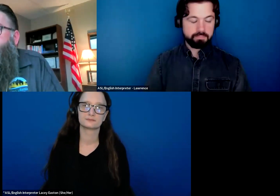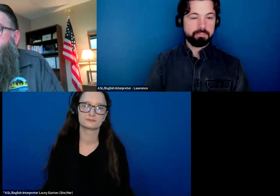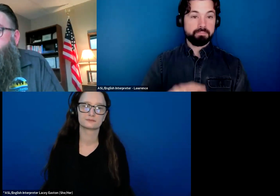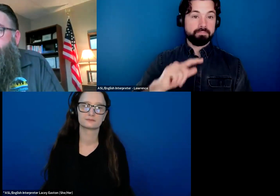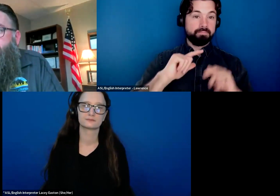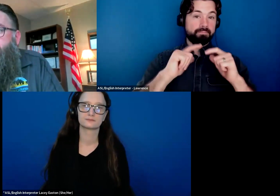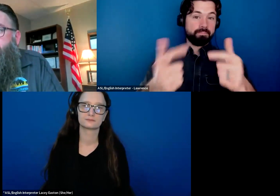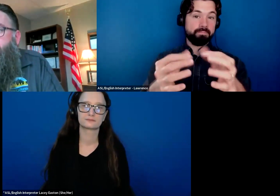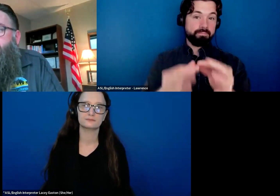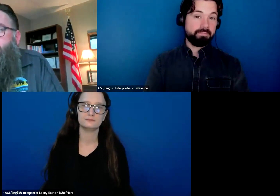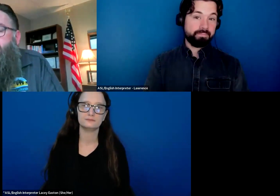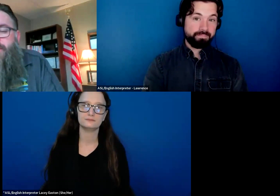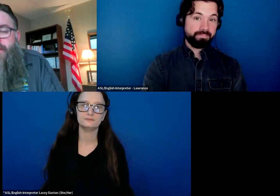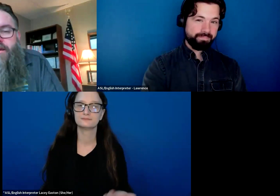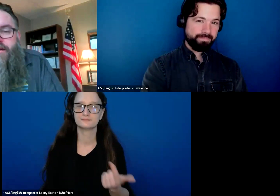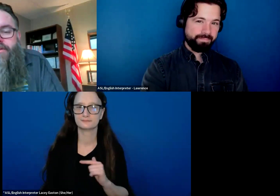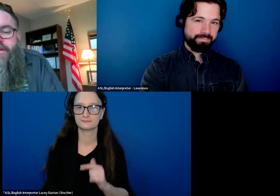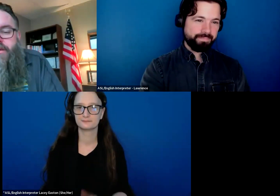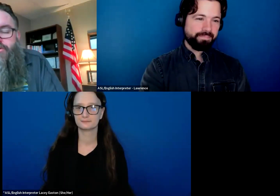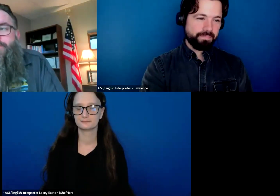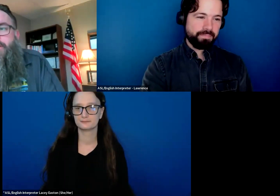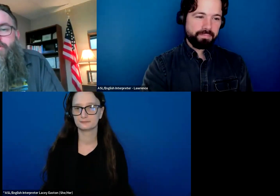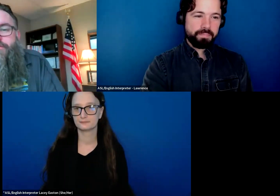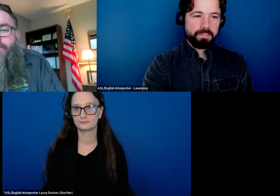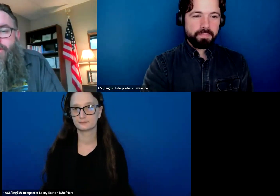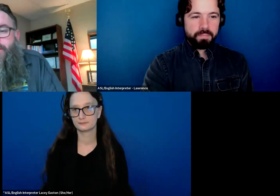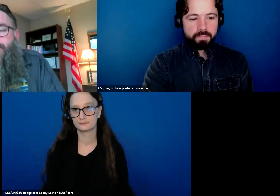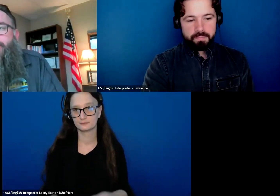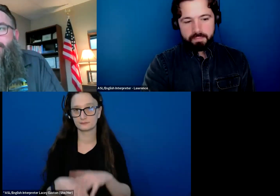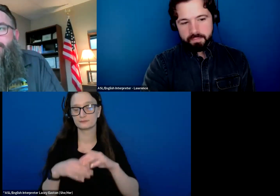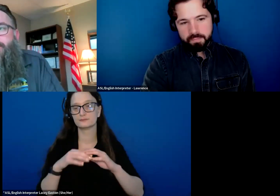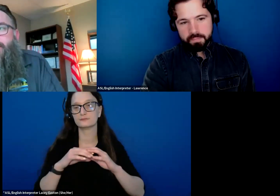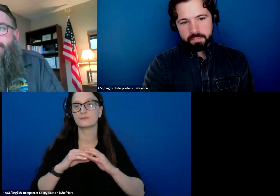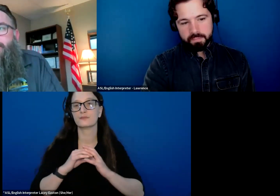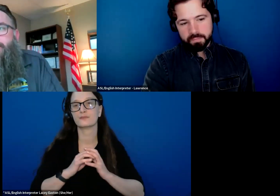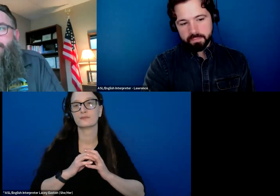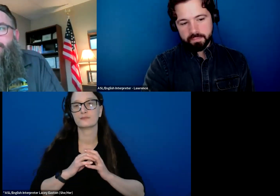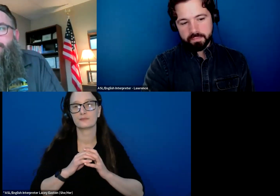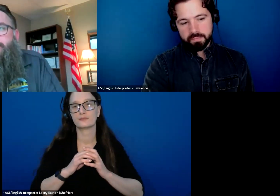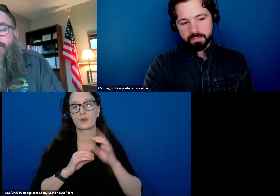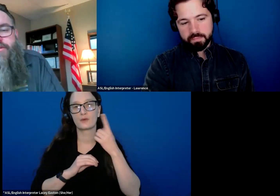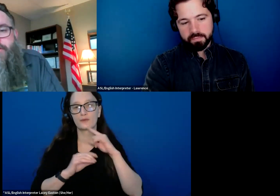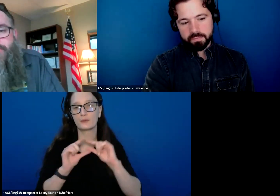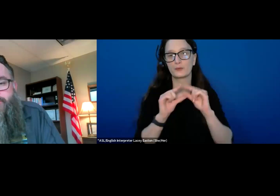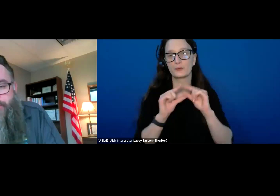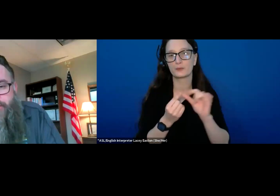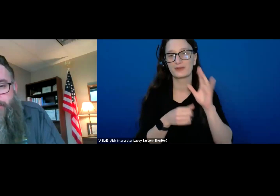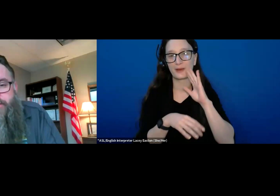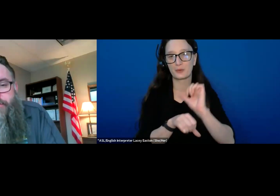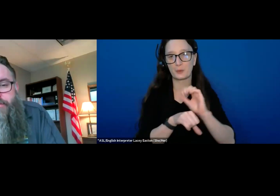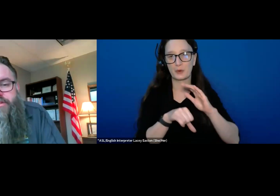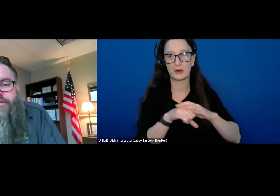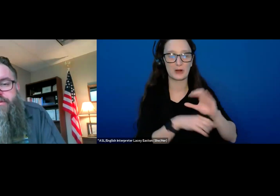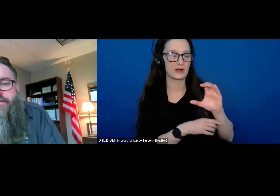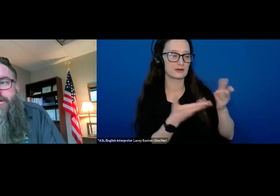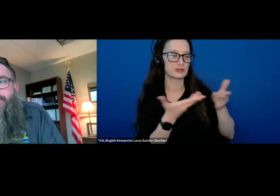It's my understanding that in the convening of the groups that are going to be working on the service code descriptions,